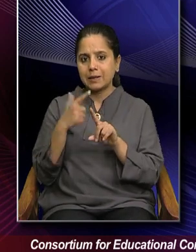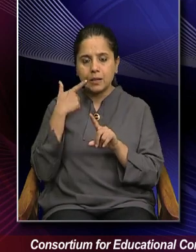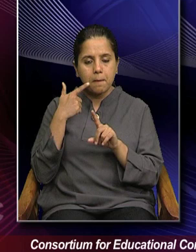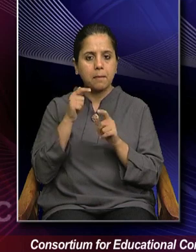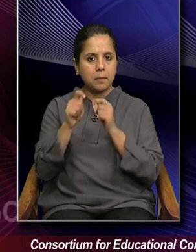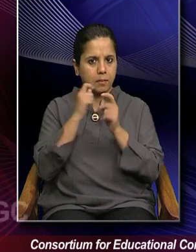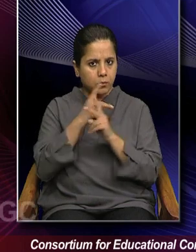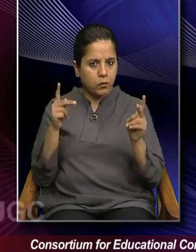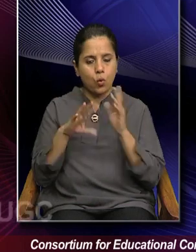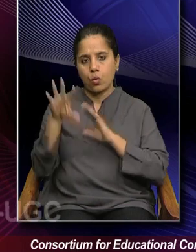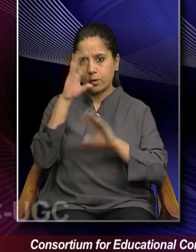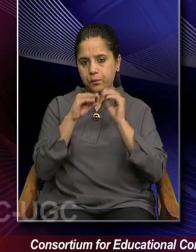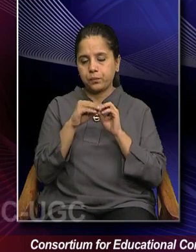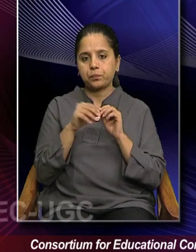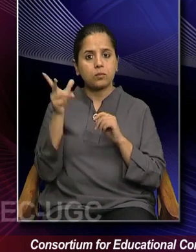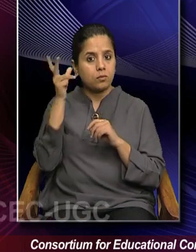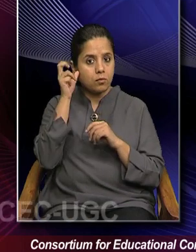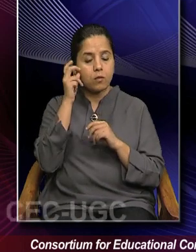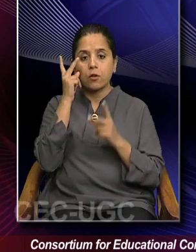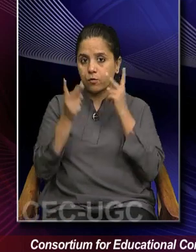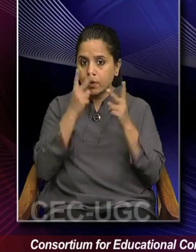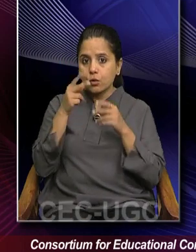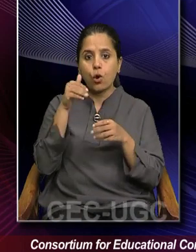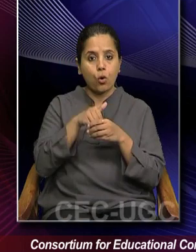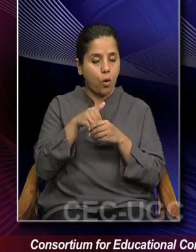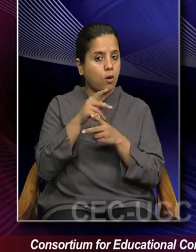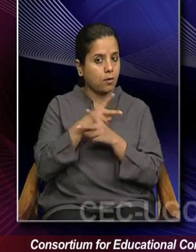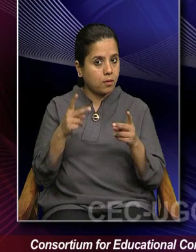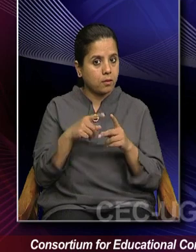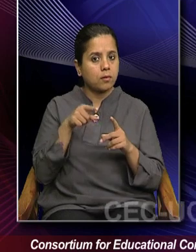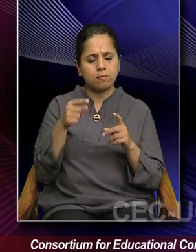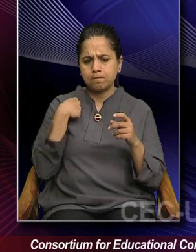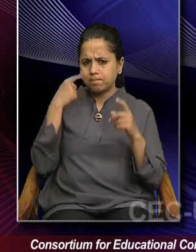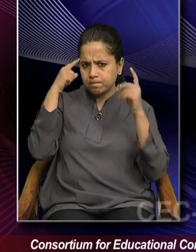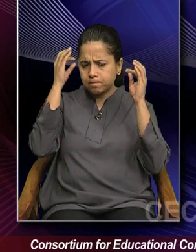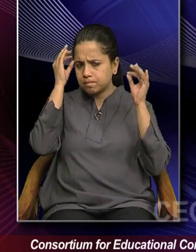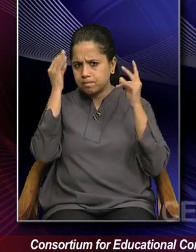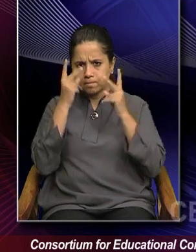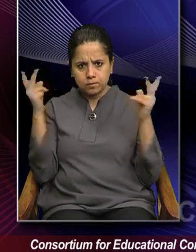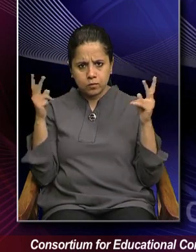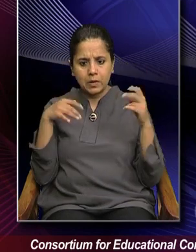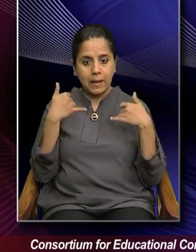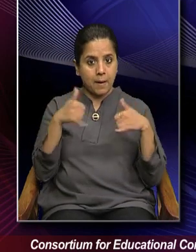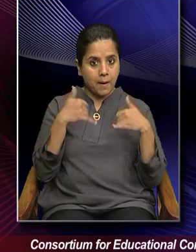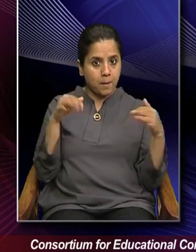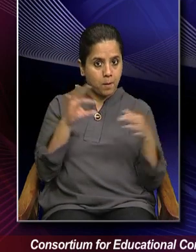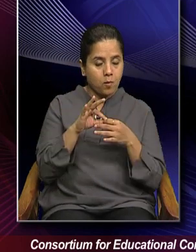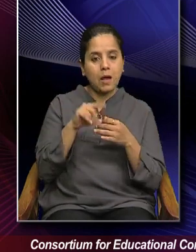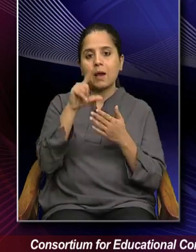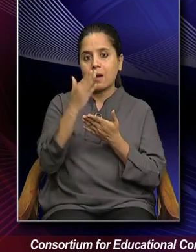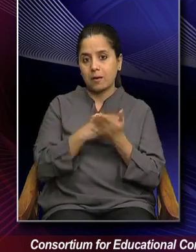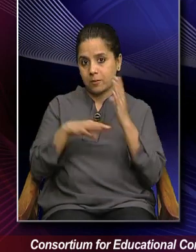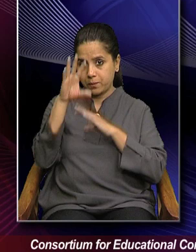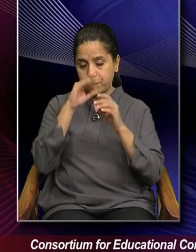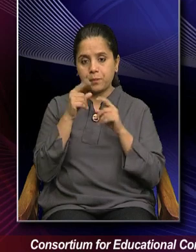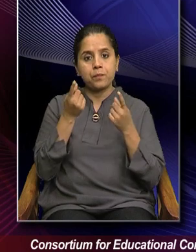learning. Audio visual content, simulations, gamified lessons